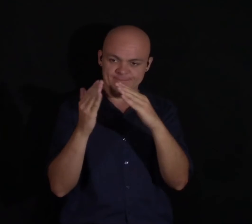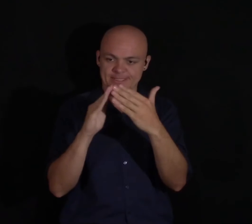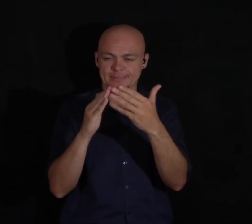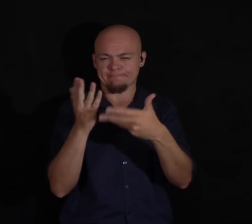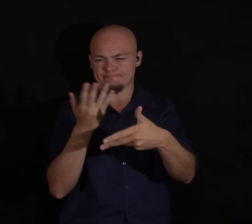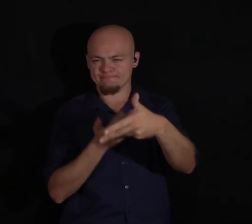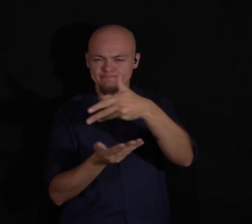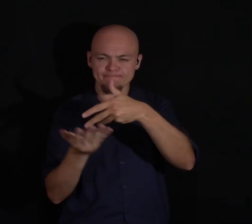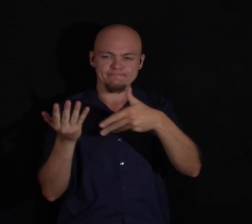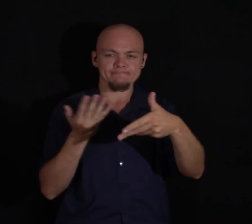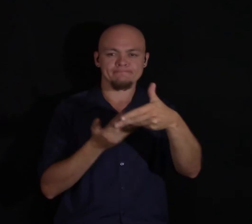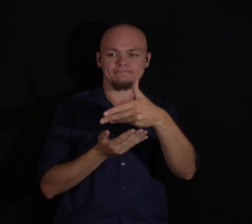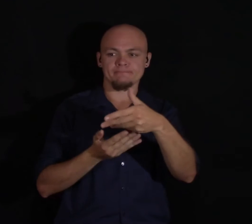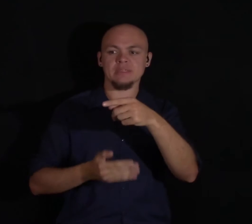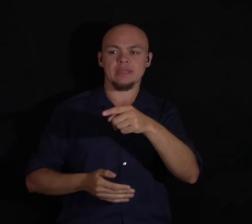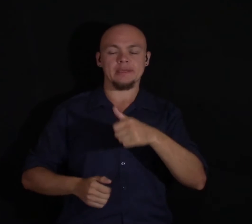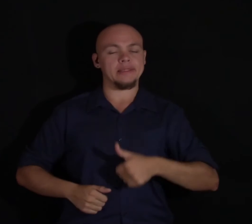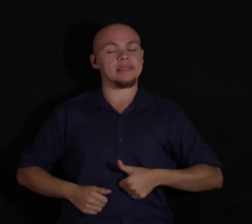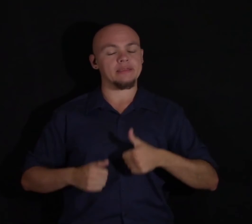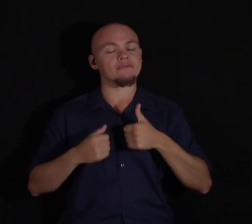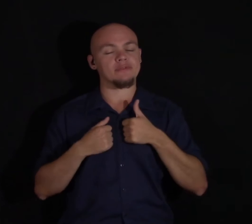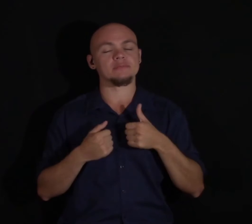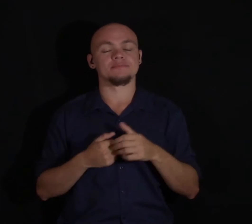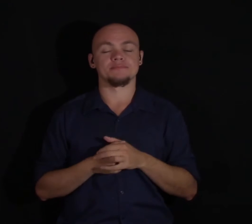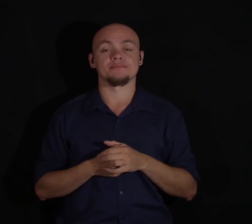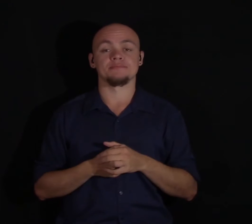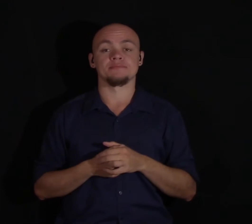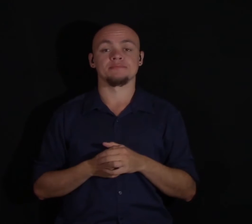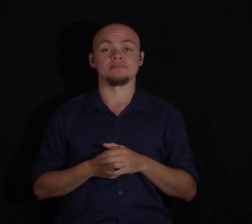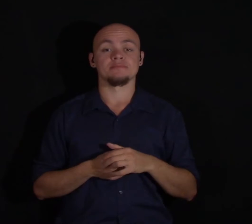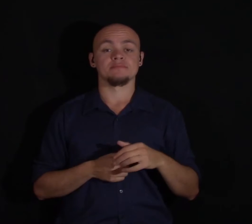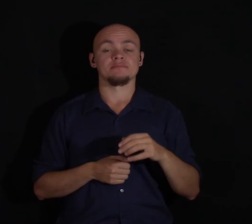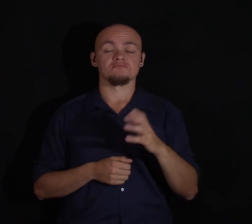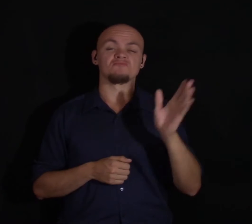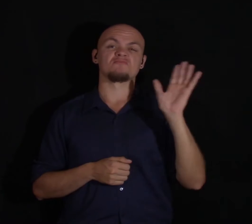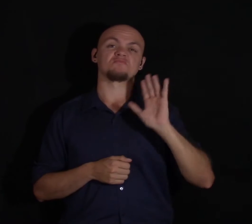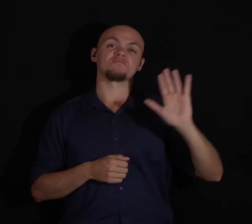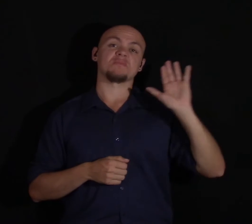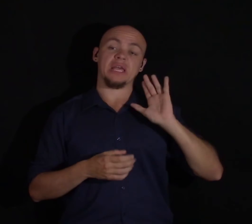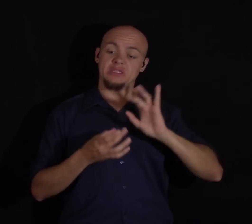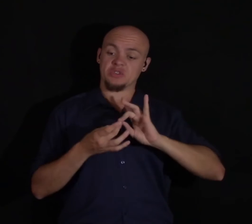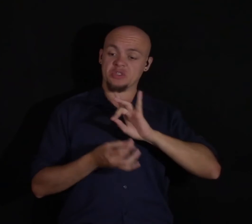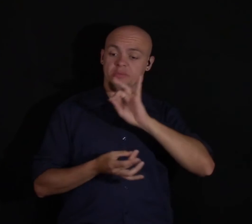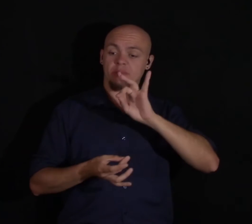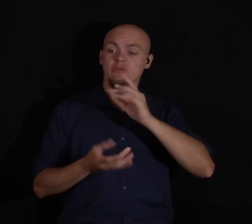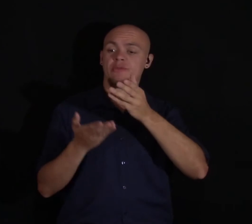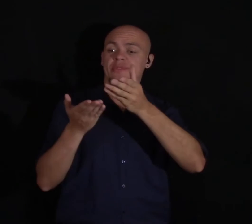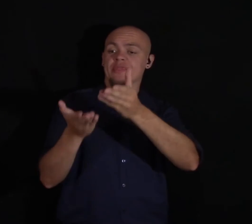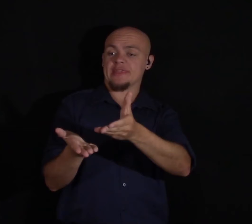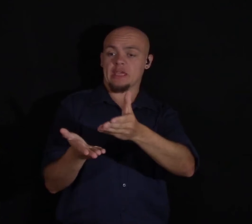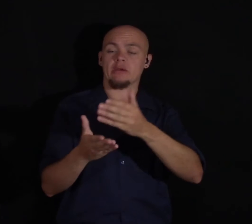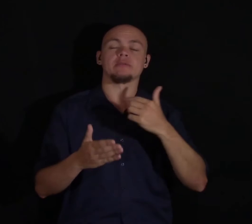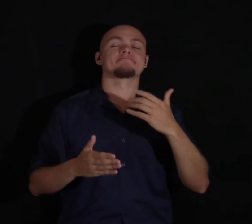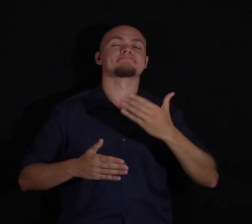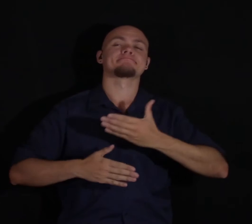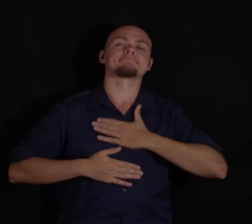supposed to have inhabited. The spirit of elder days found a dwelling here, and we delighted to trace its